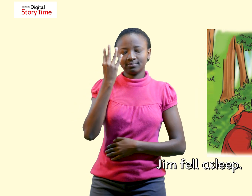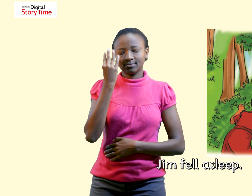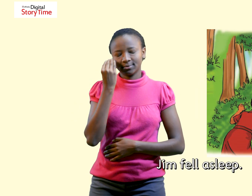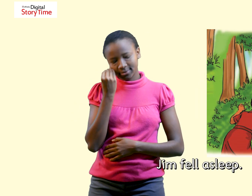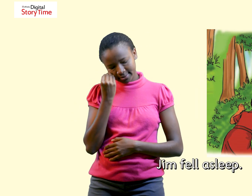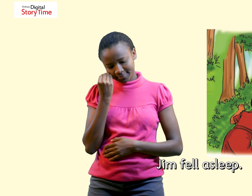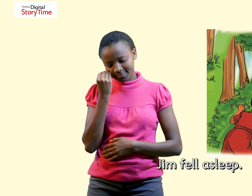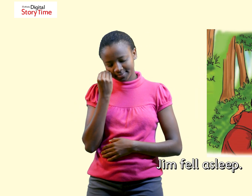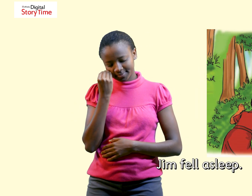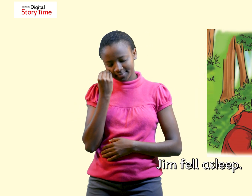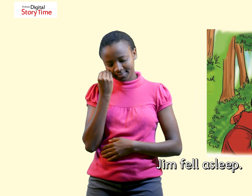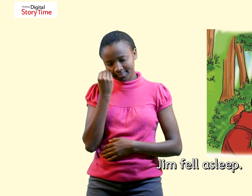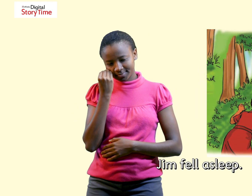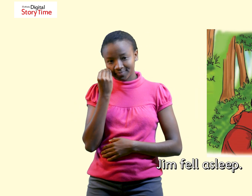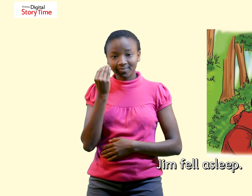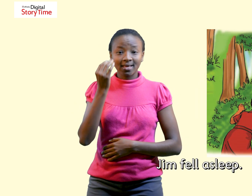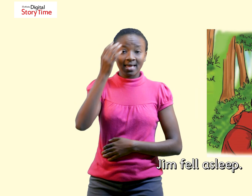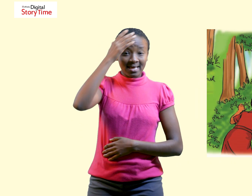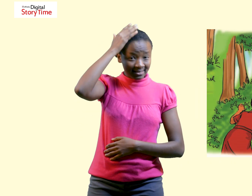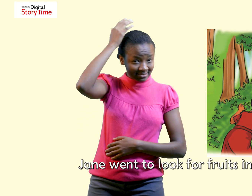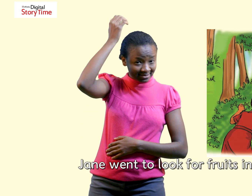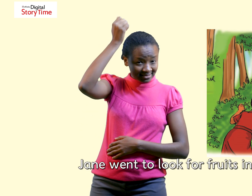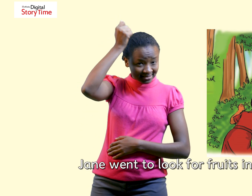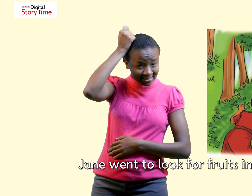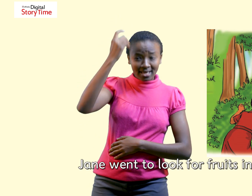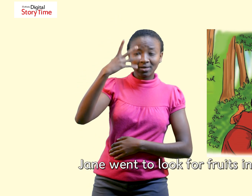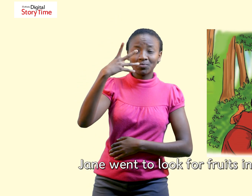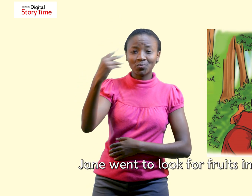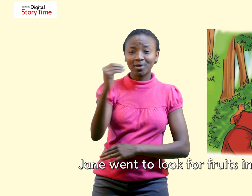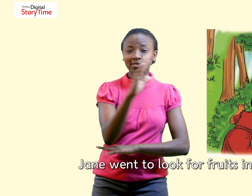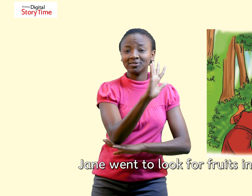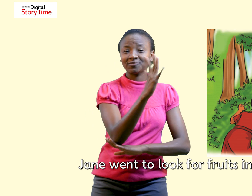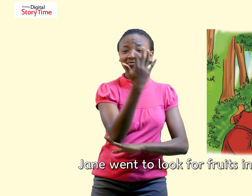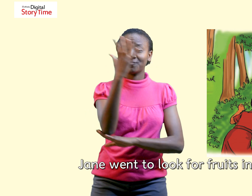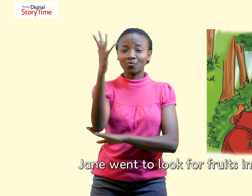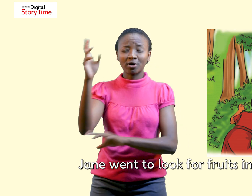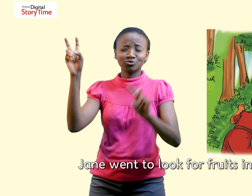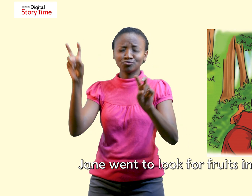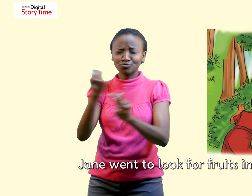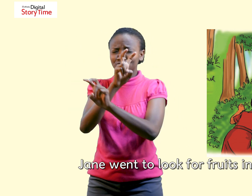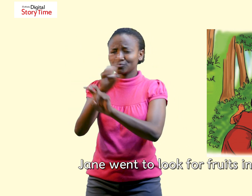Jim fell asleep. Jen went to look for fruits in the forest.